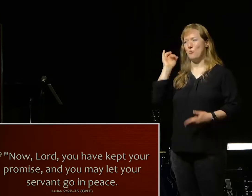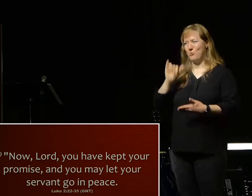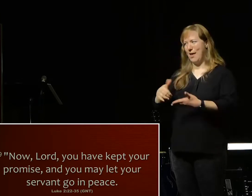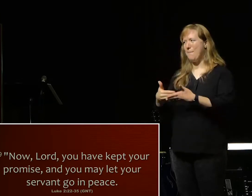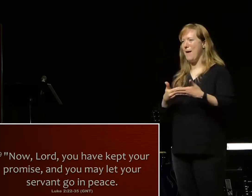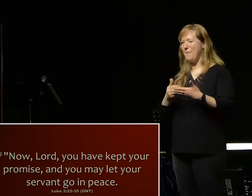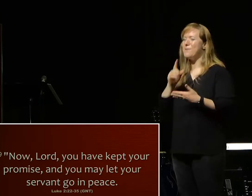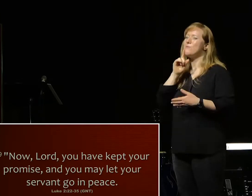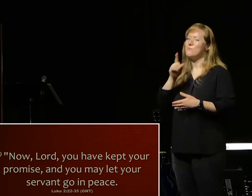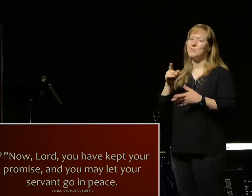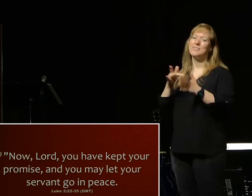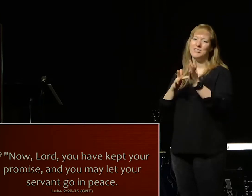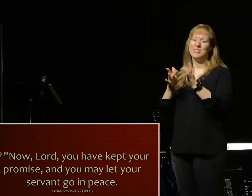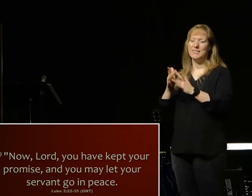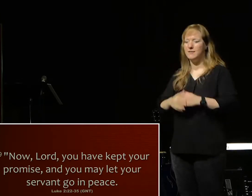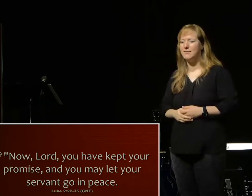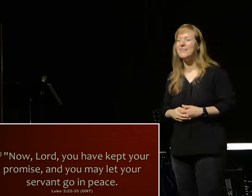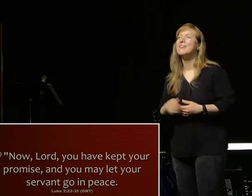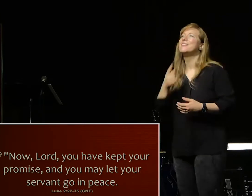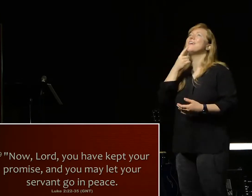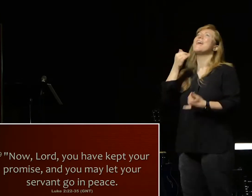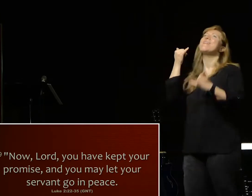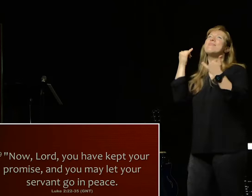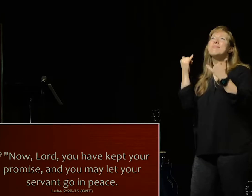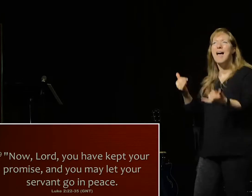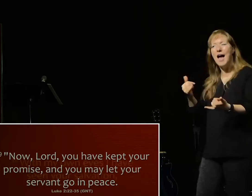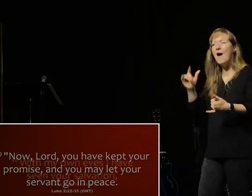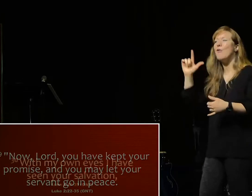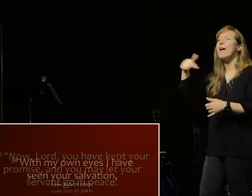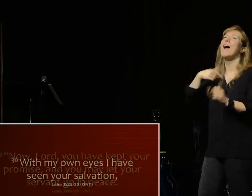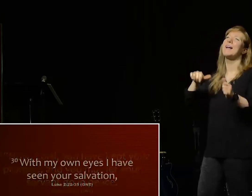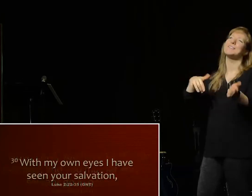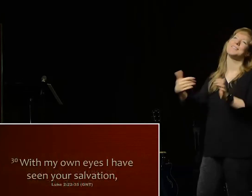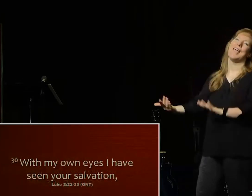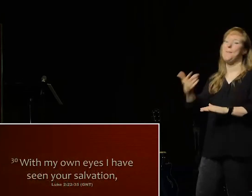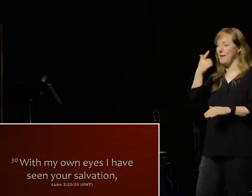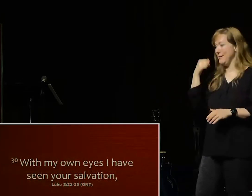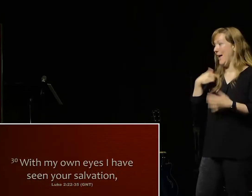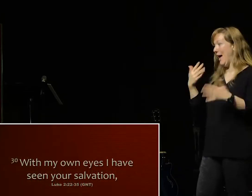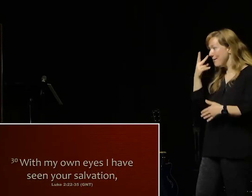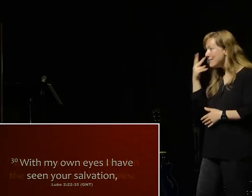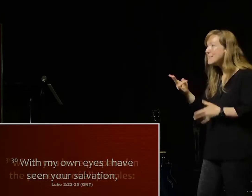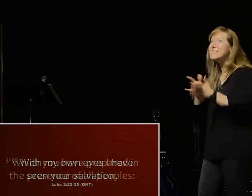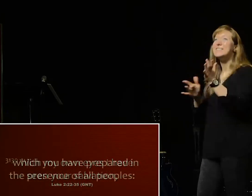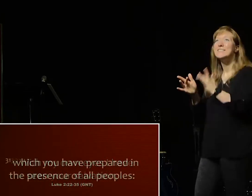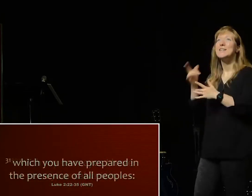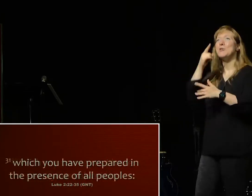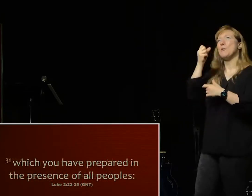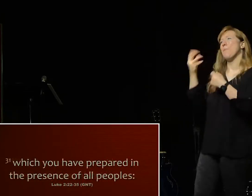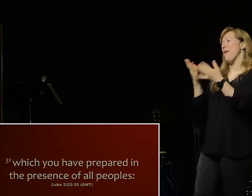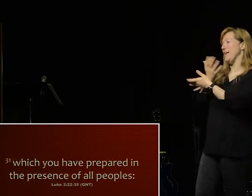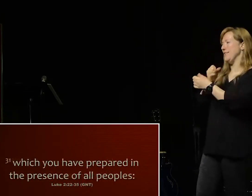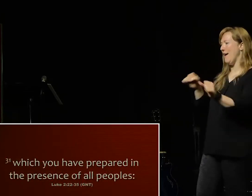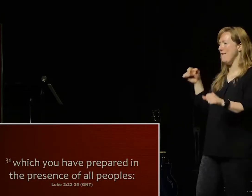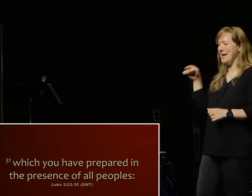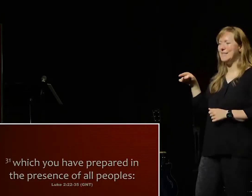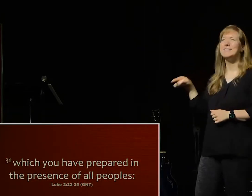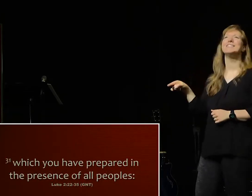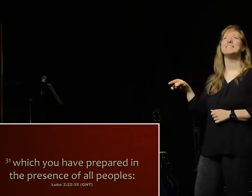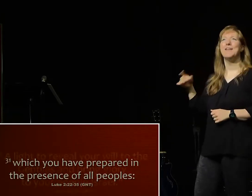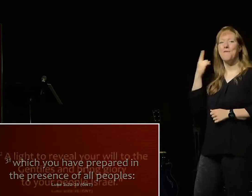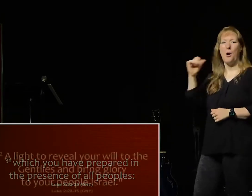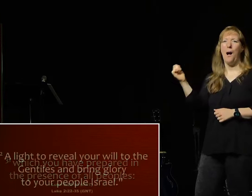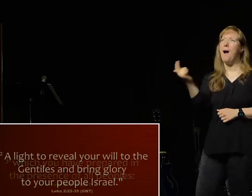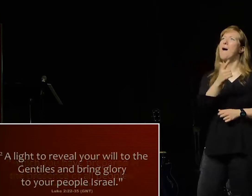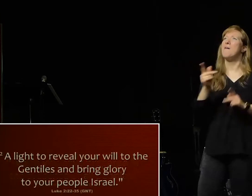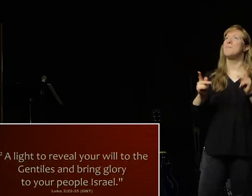"Now you may let your servant go in peace. With my own eyes I've seen your salvation, which you have prepared in the presence of all peoples,